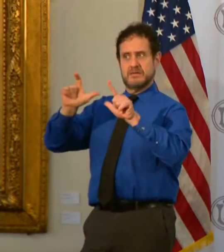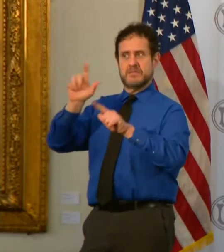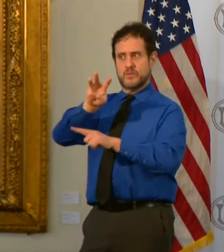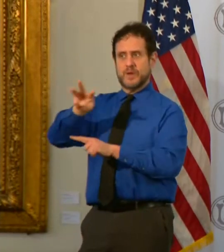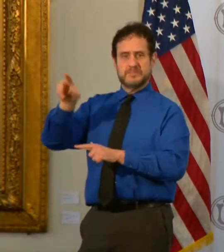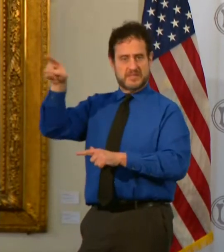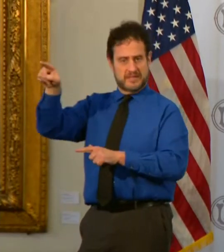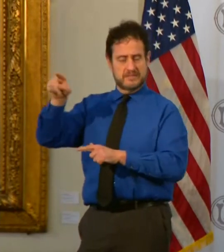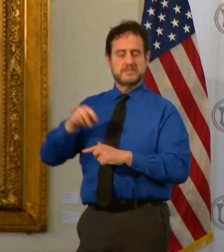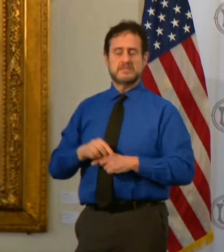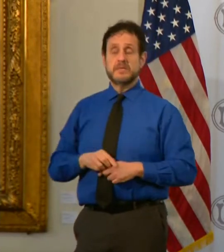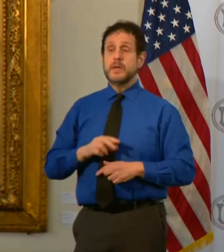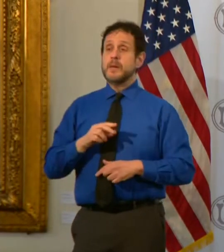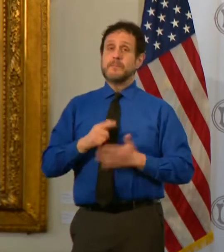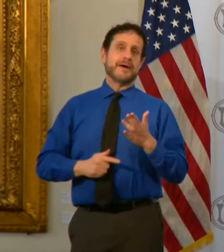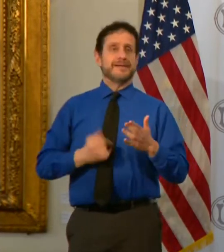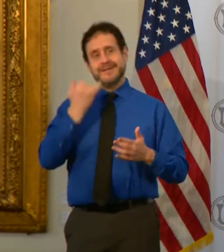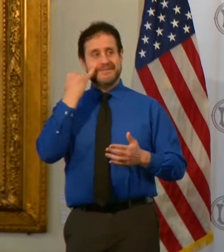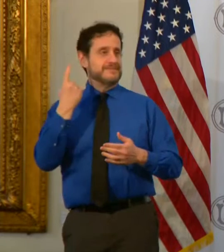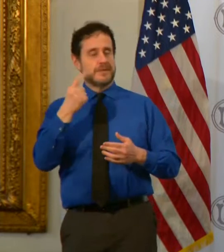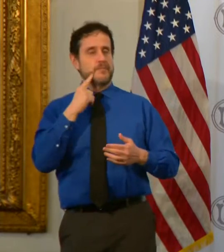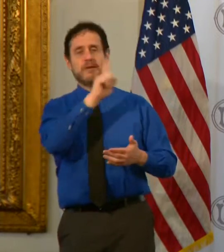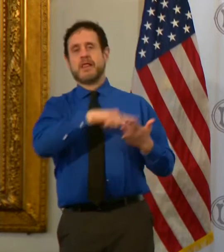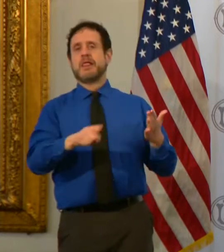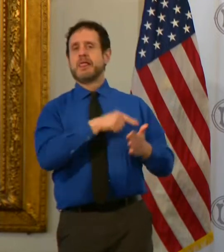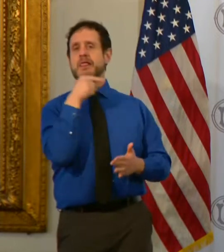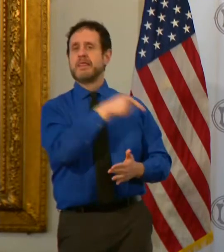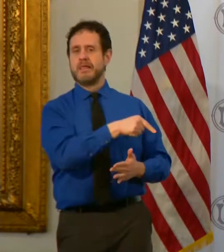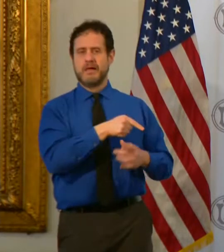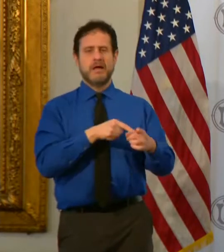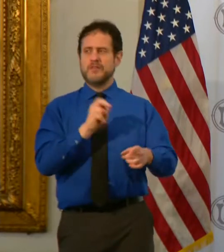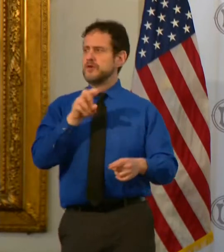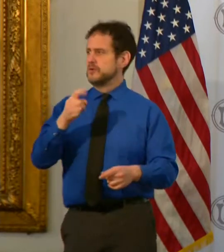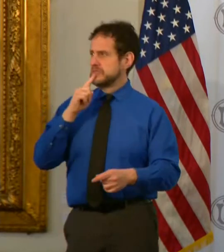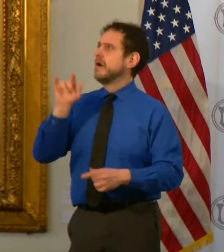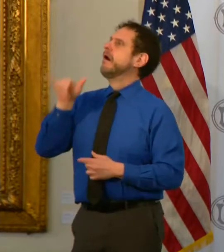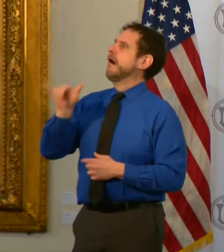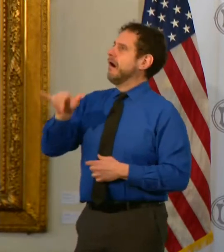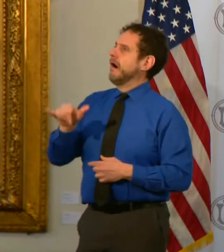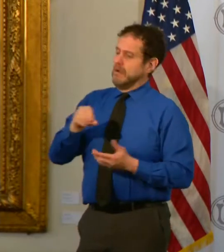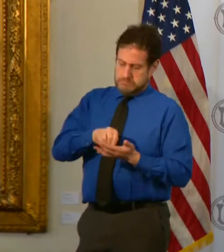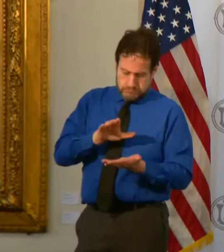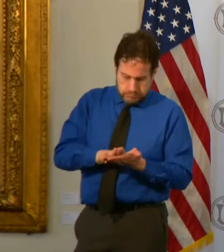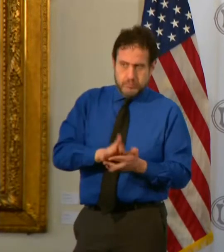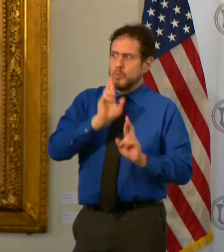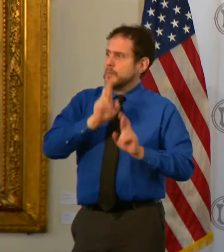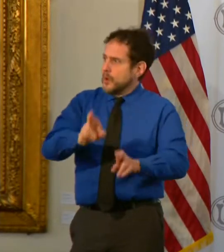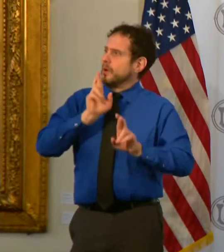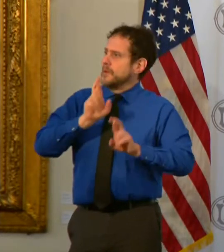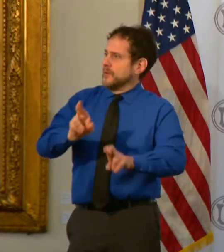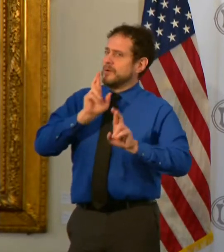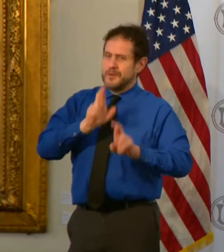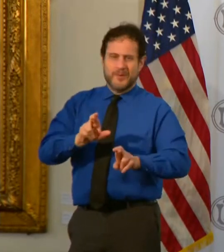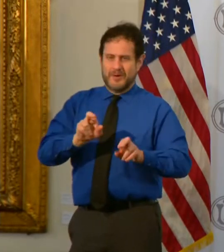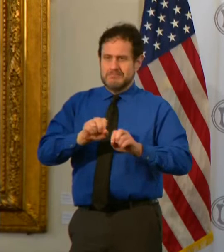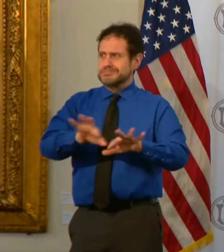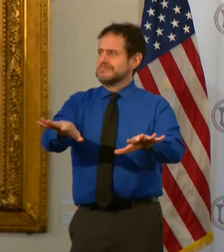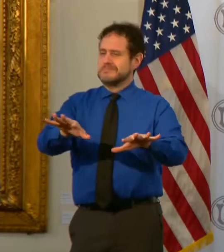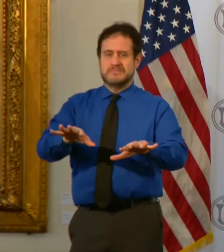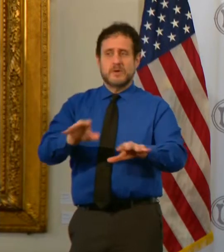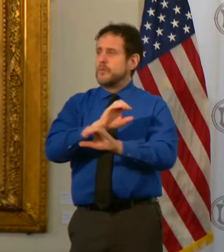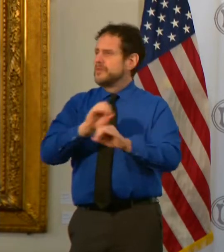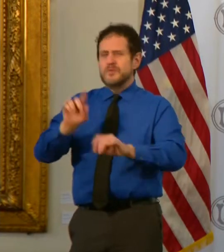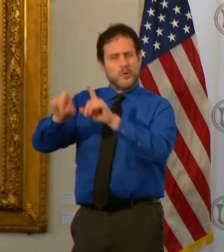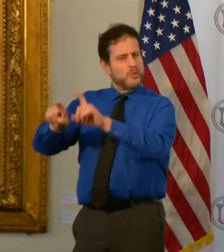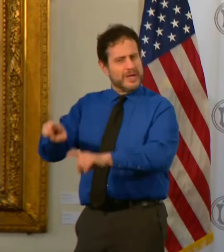something, and it would be reported for weeks and weeks and weeks and weeks on end with no interrogation,